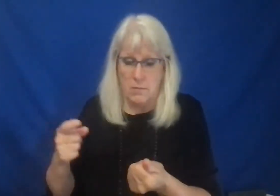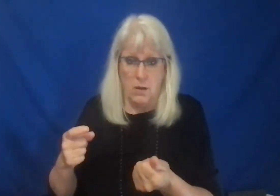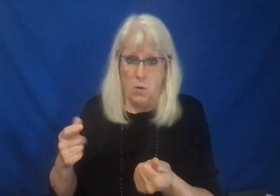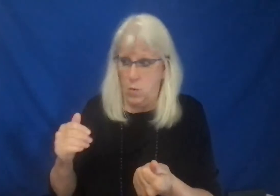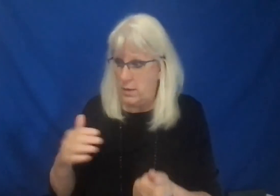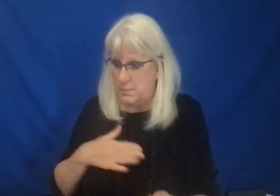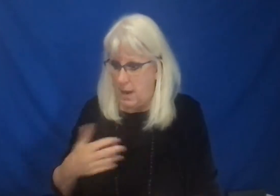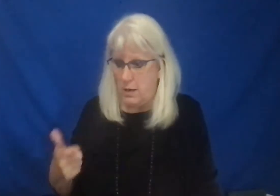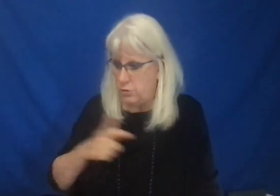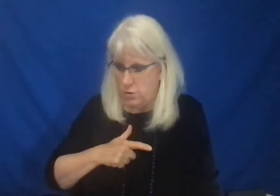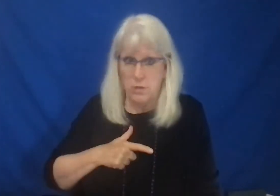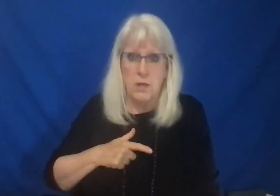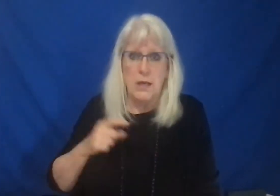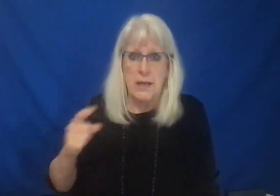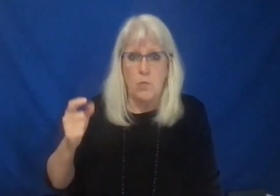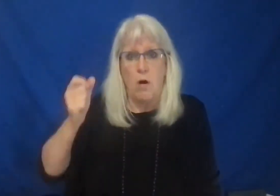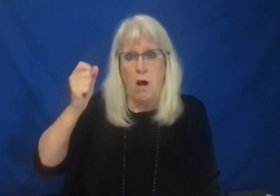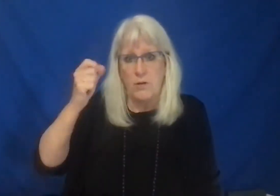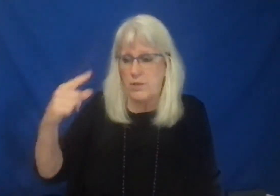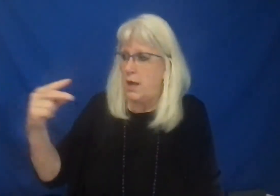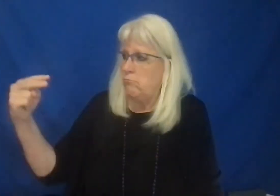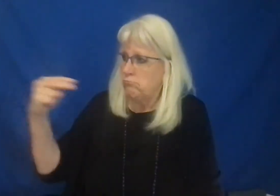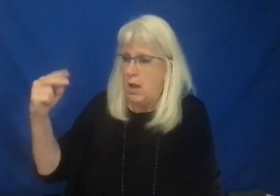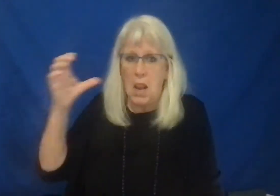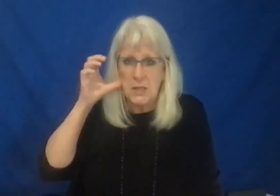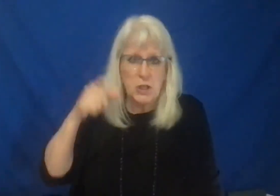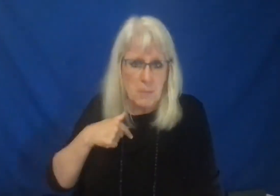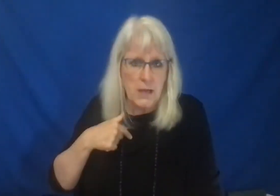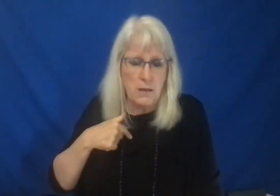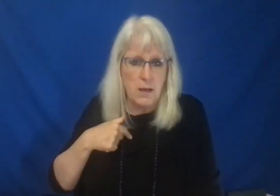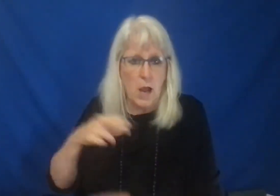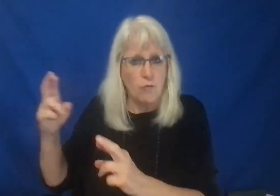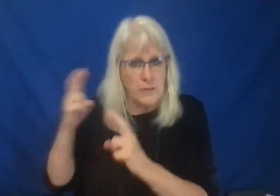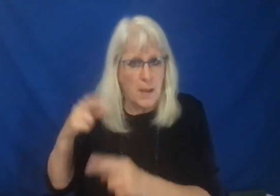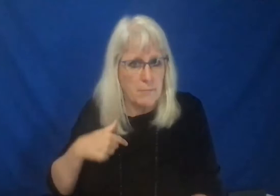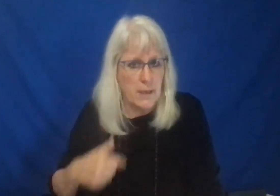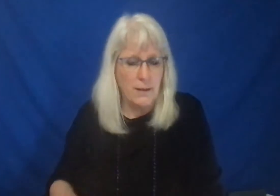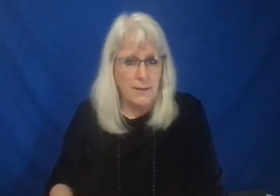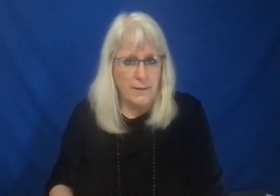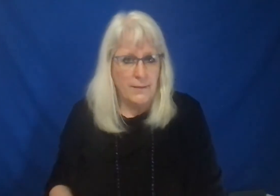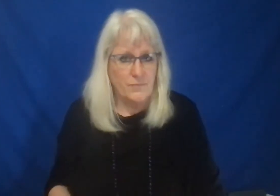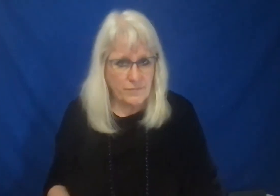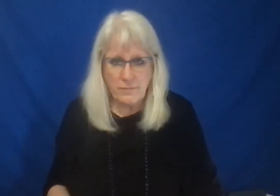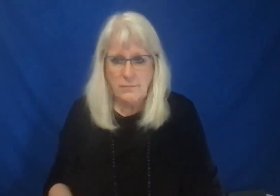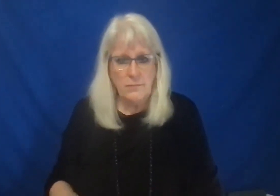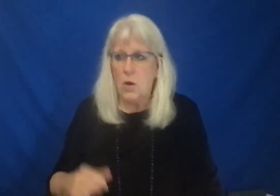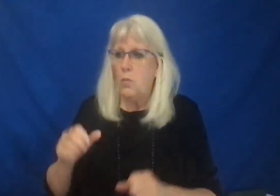is my turn, and that there is space enough for both of us to have the fullness of